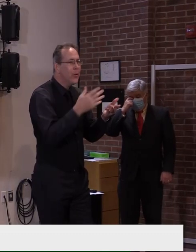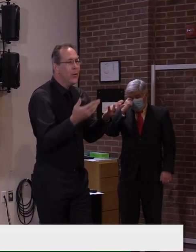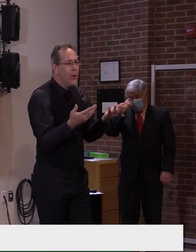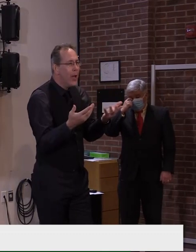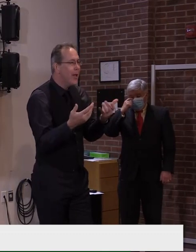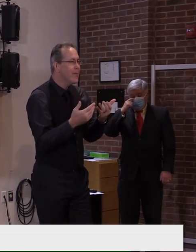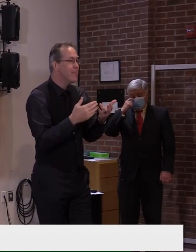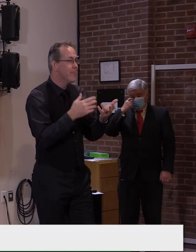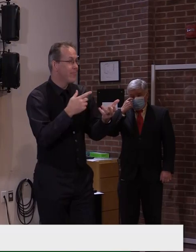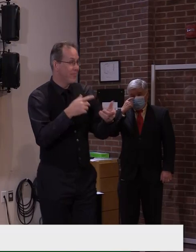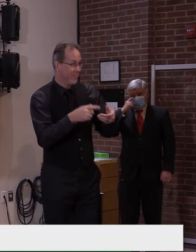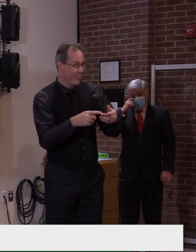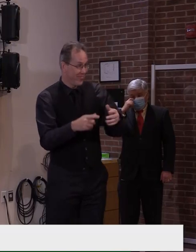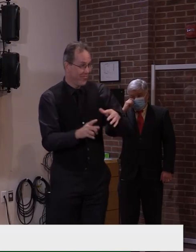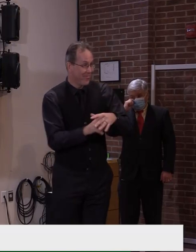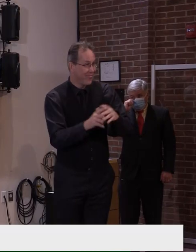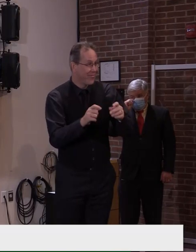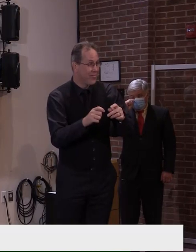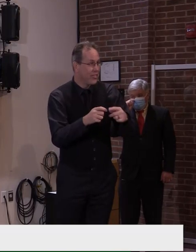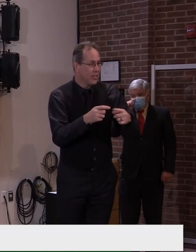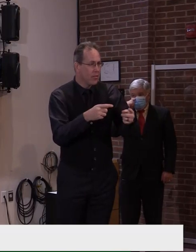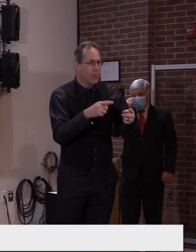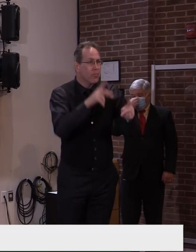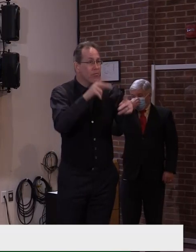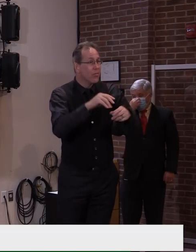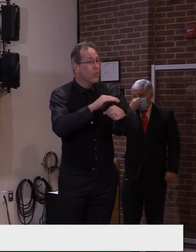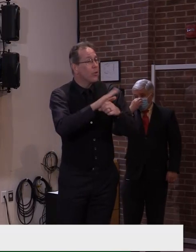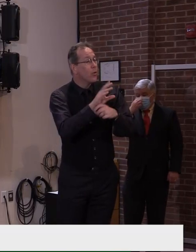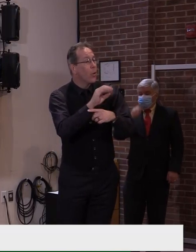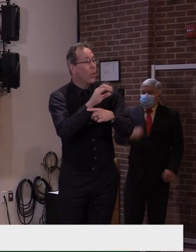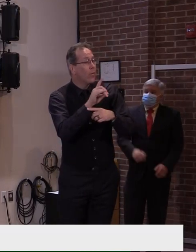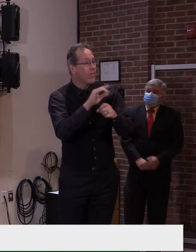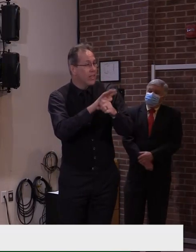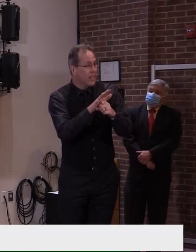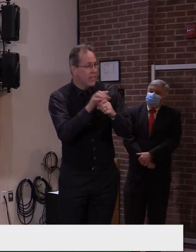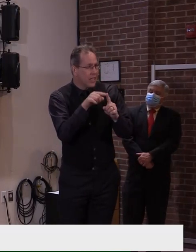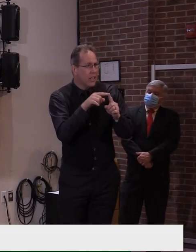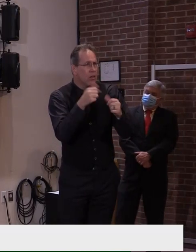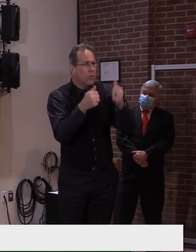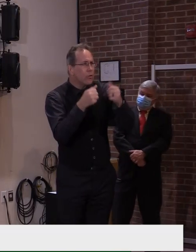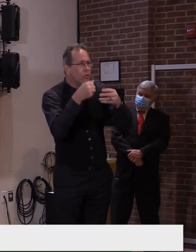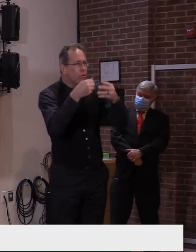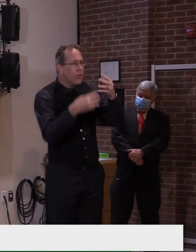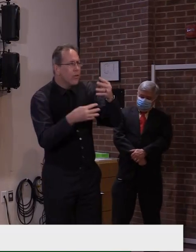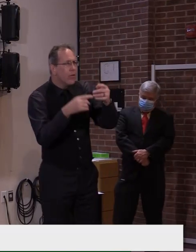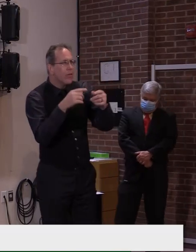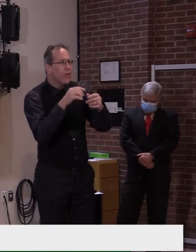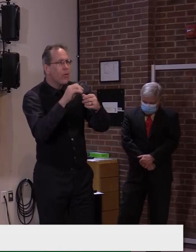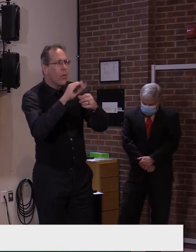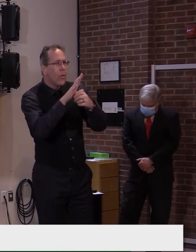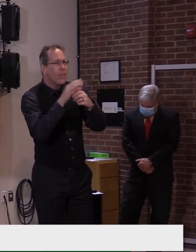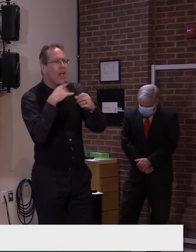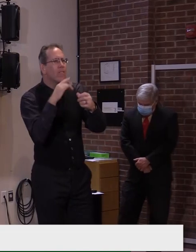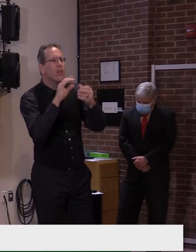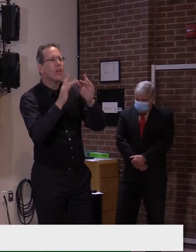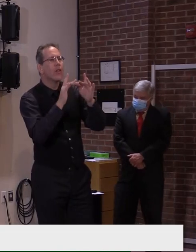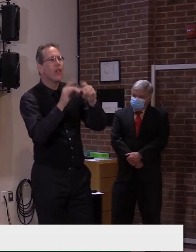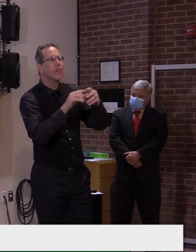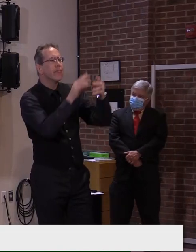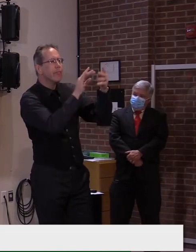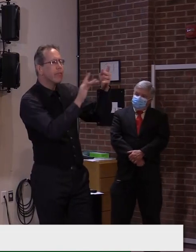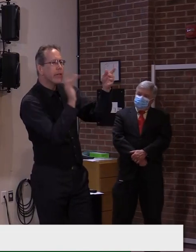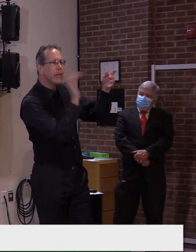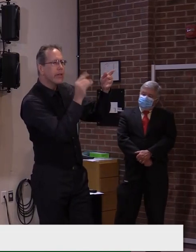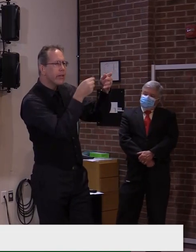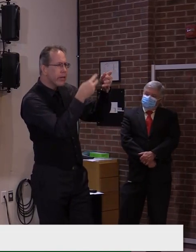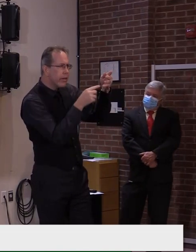Department of Health webpage, you'll see you can click on a special button, and you'll get to the little form, which only has a few questions,